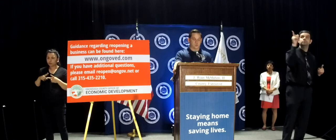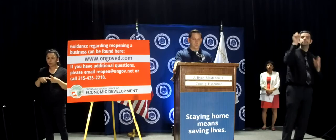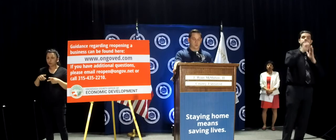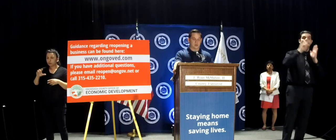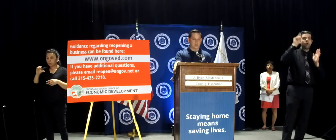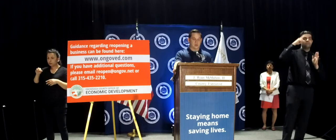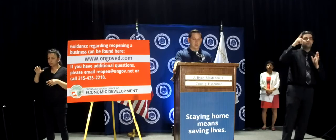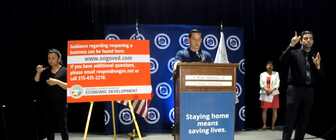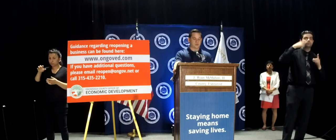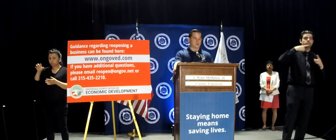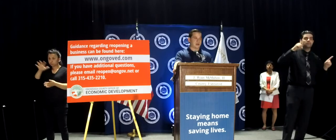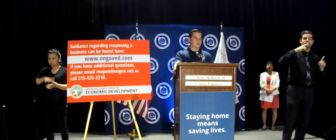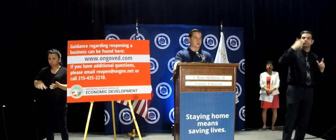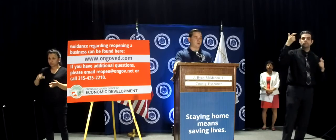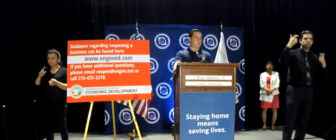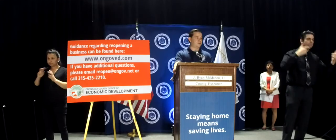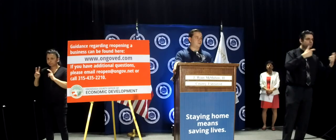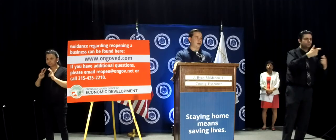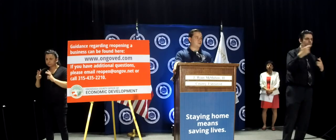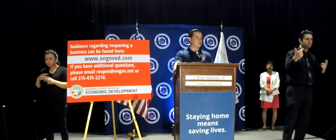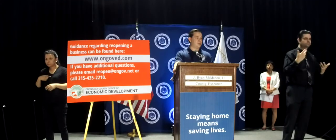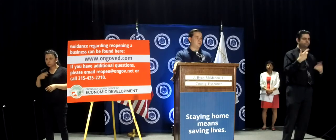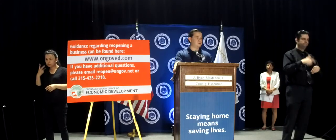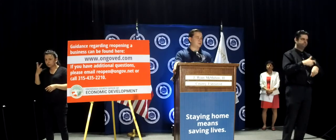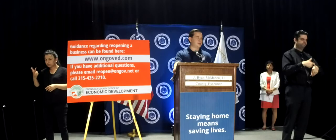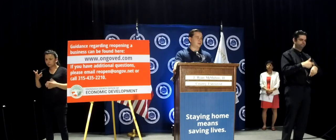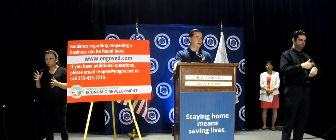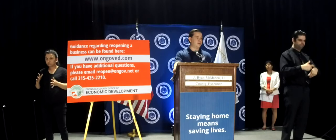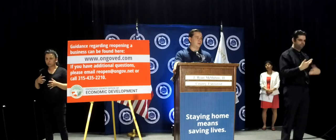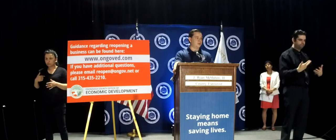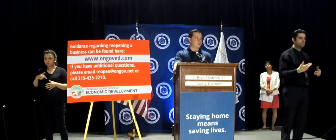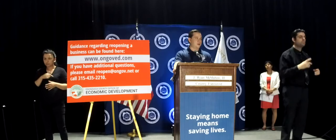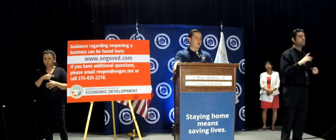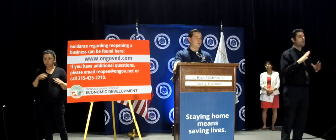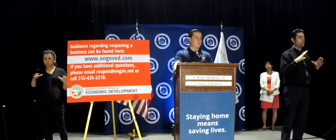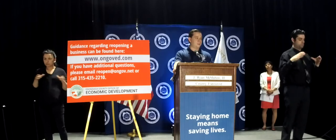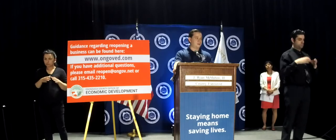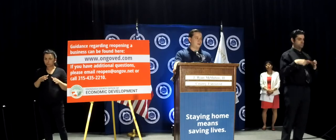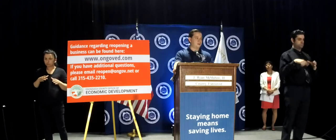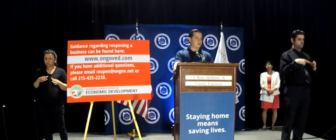at a regional council, a group of advisory members getting together,